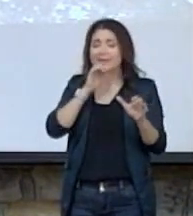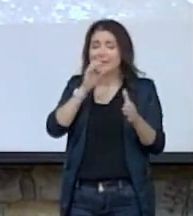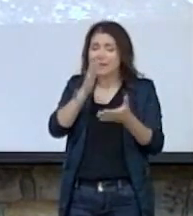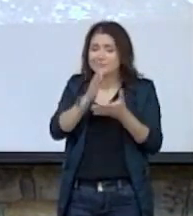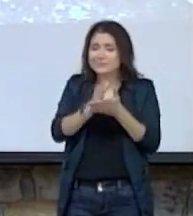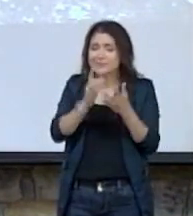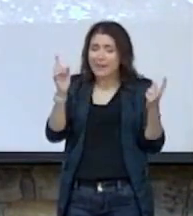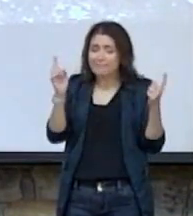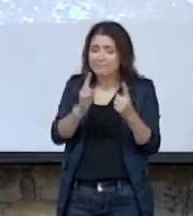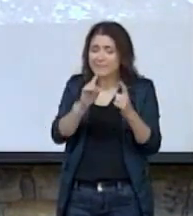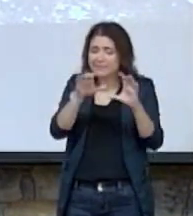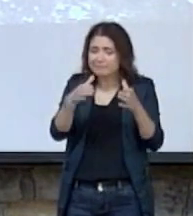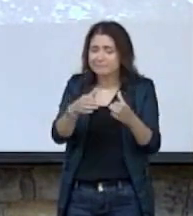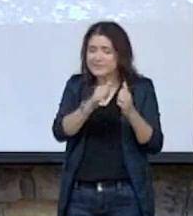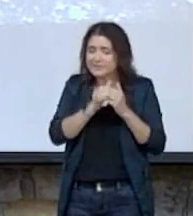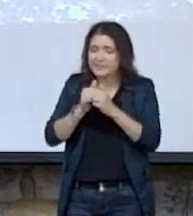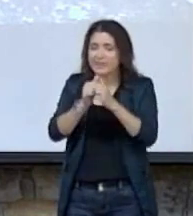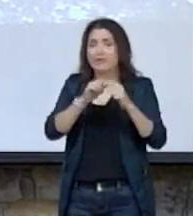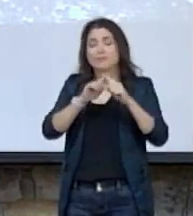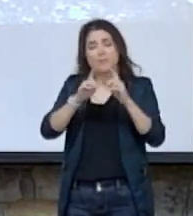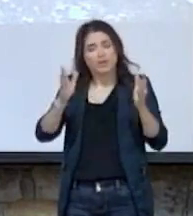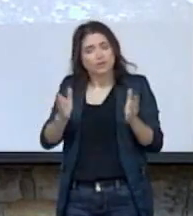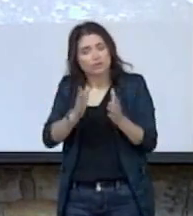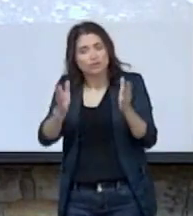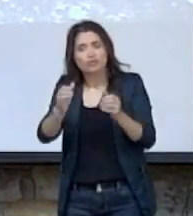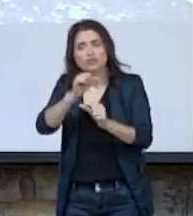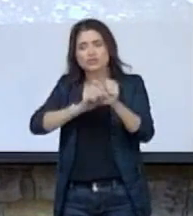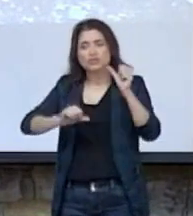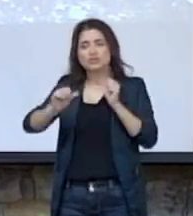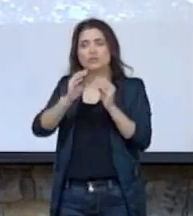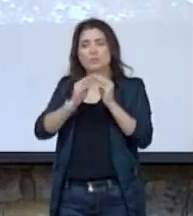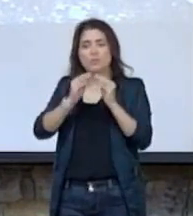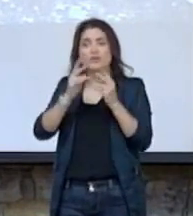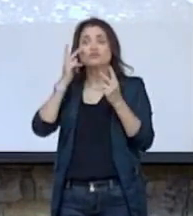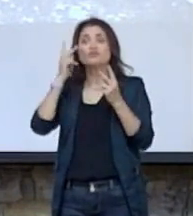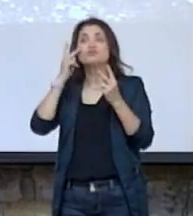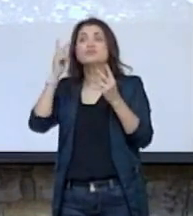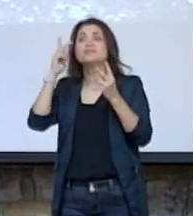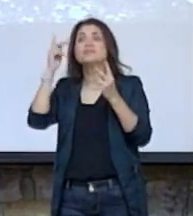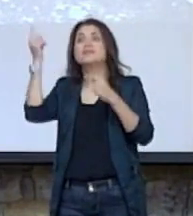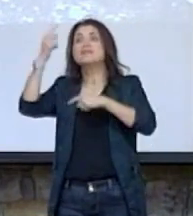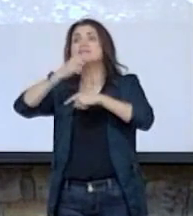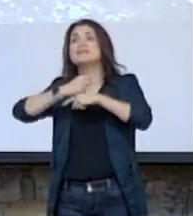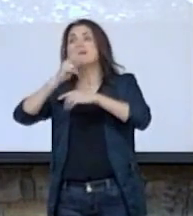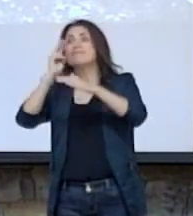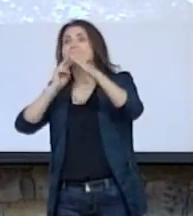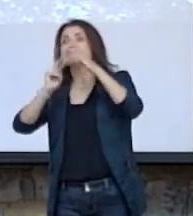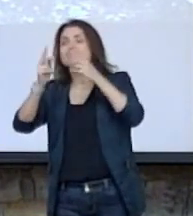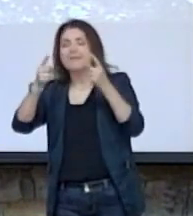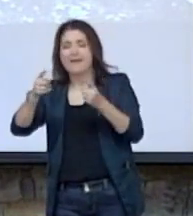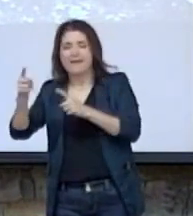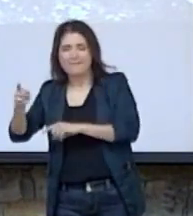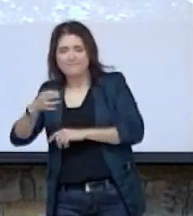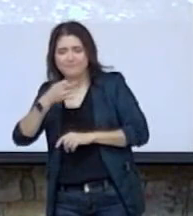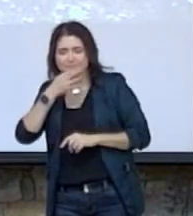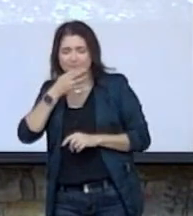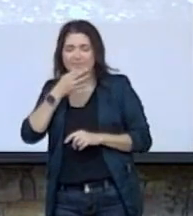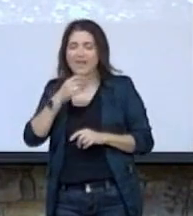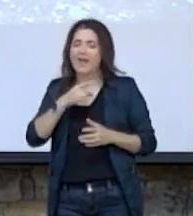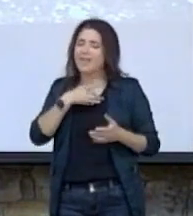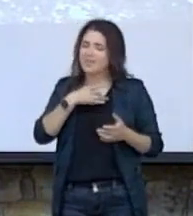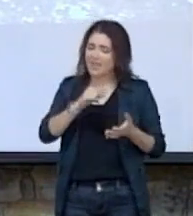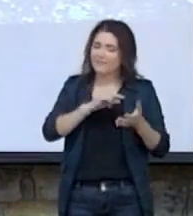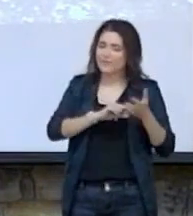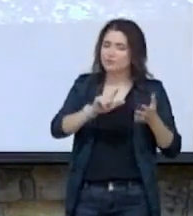but encouraging one another, and all the more as you see the day approaching. I like verse 24. He says, let us consider how to